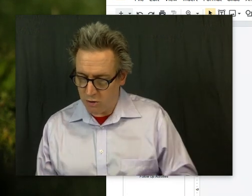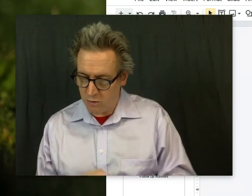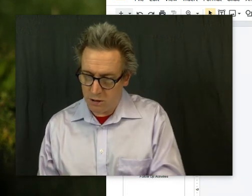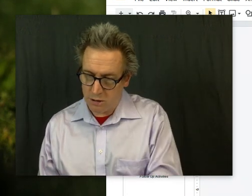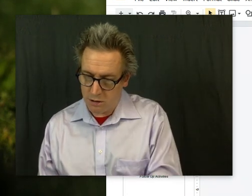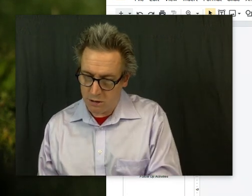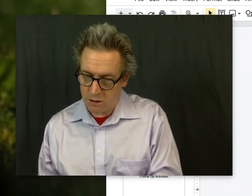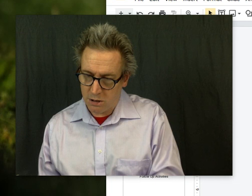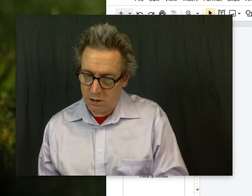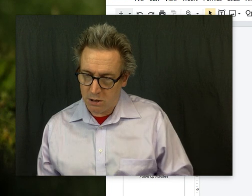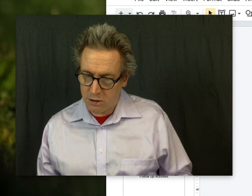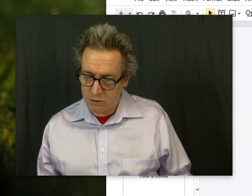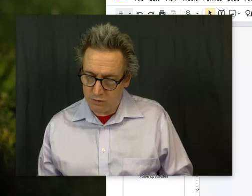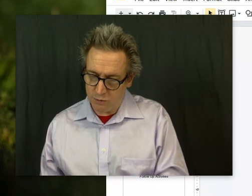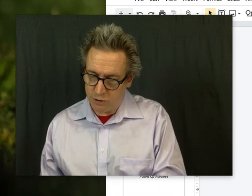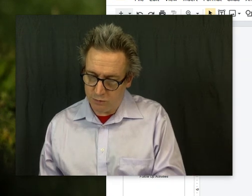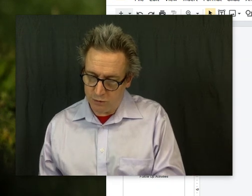So,